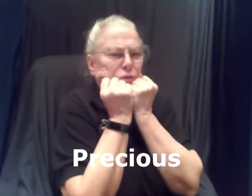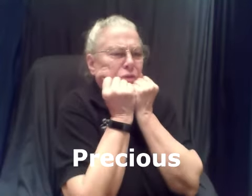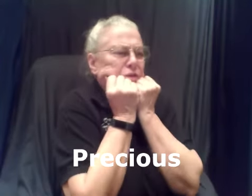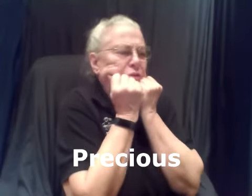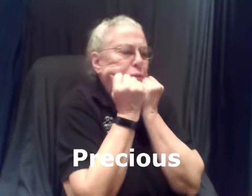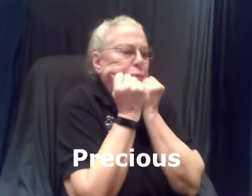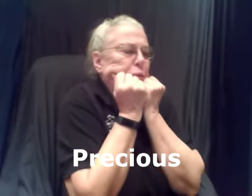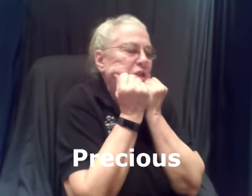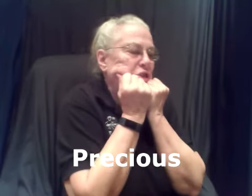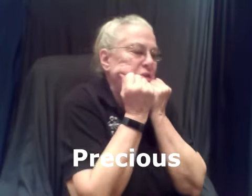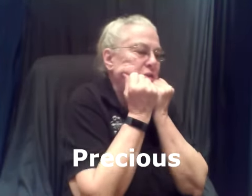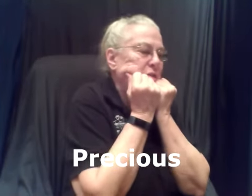Oh, precious.